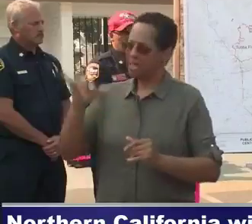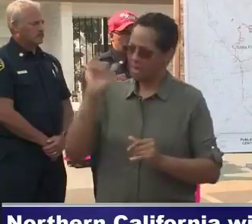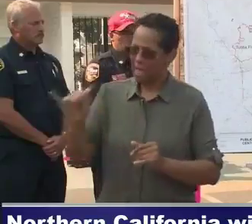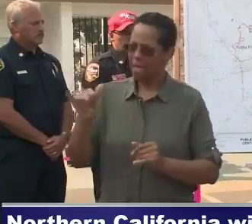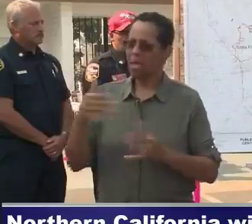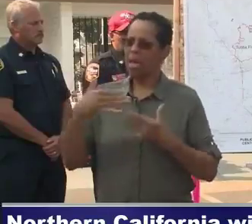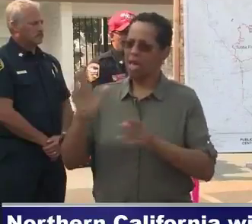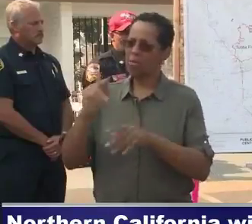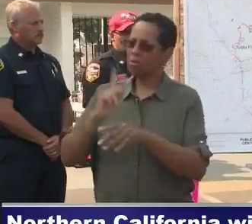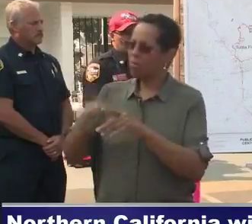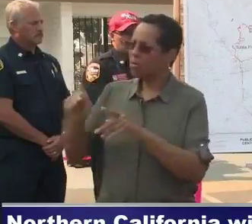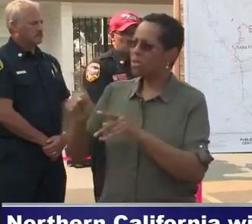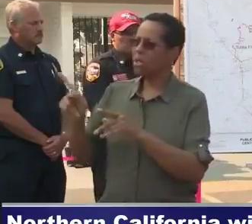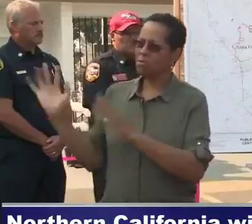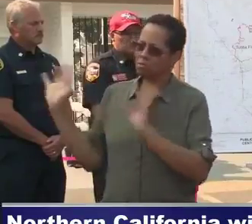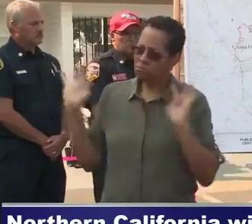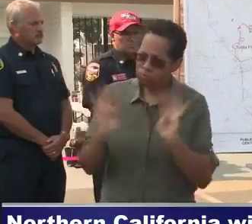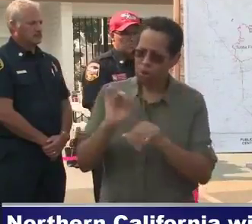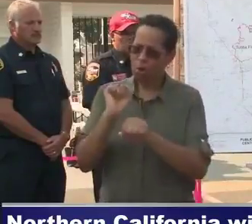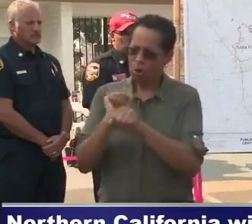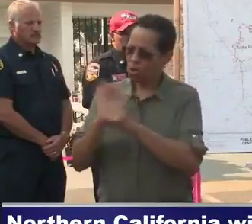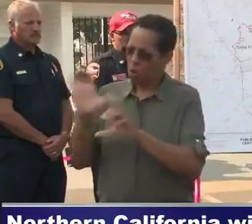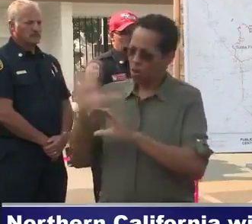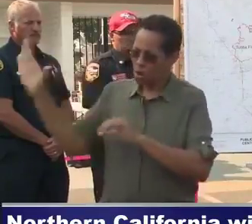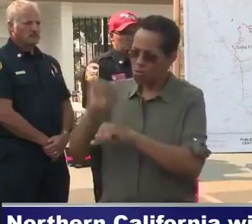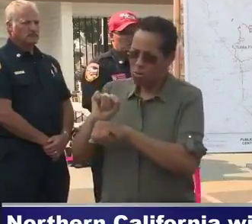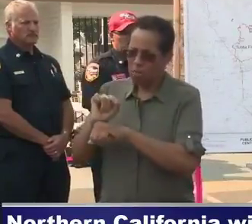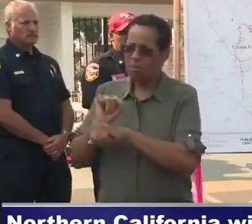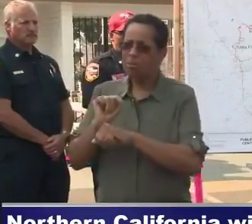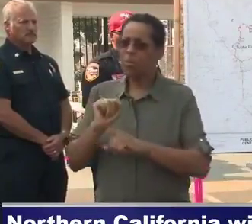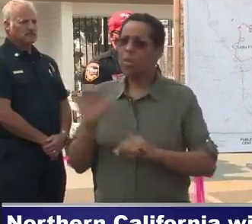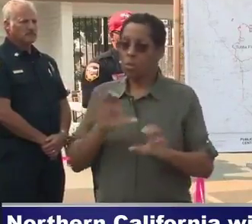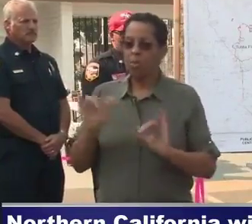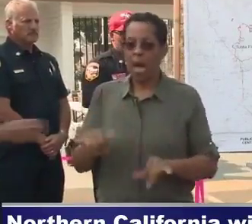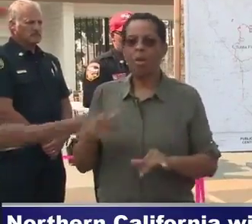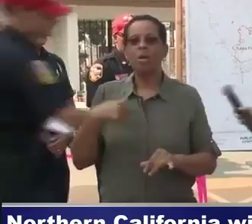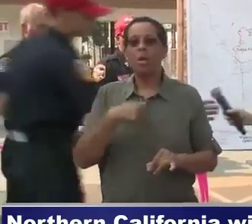our job, and that's going to involve potentially putting you in jail. Thank you.